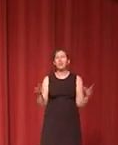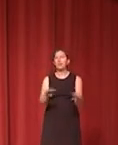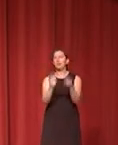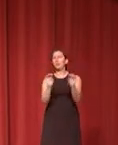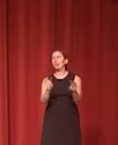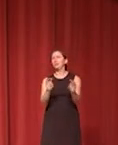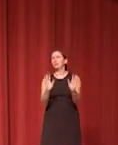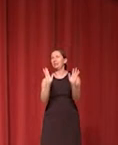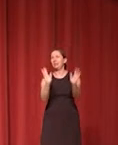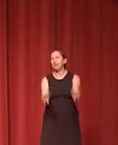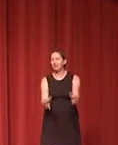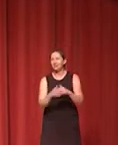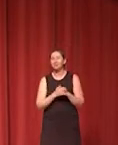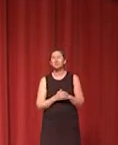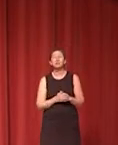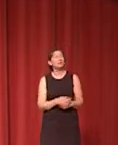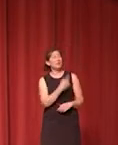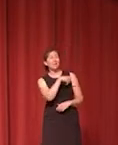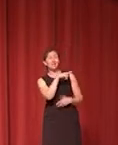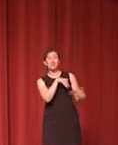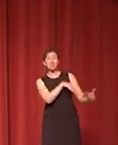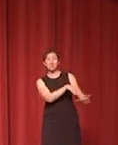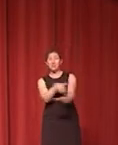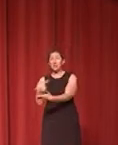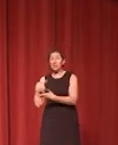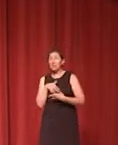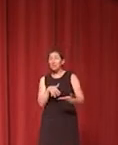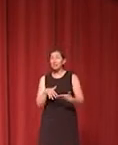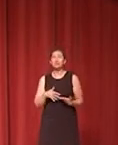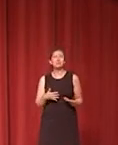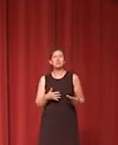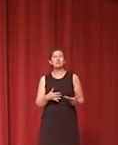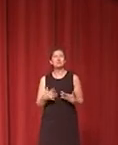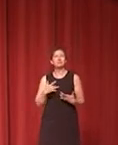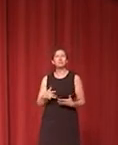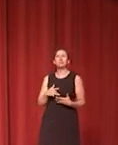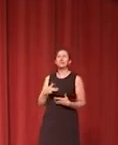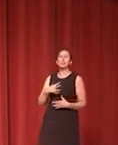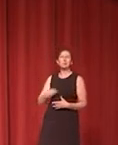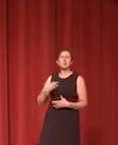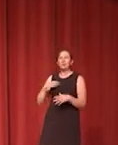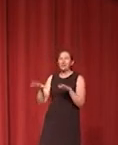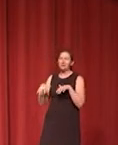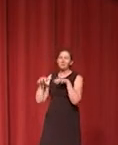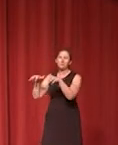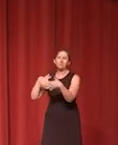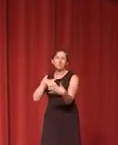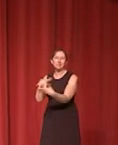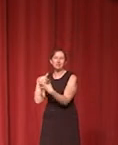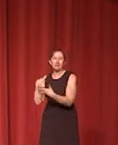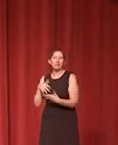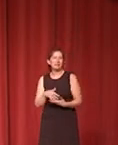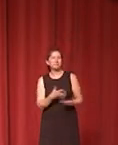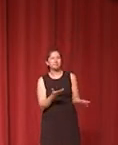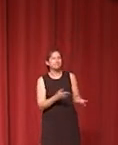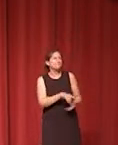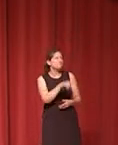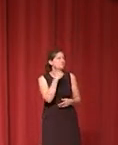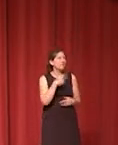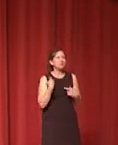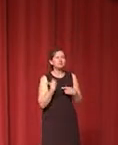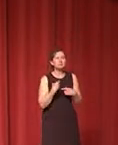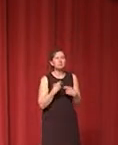from underrepresented backgrounds. So we know that African Americans and persons from Hispanic or Latinx background, they have